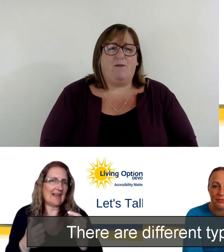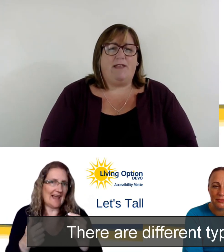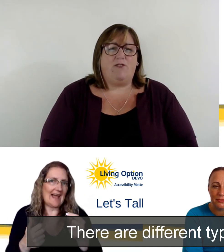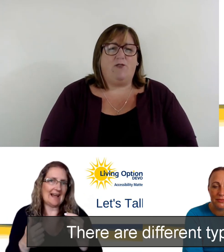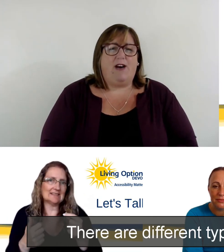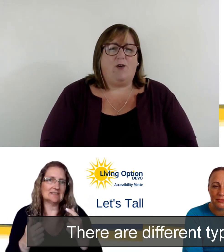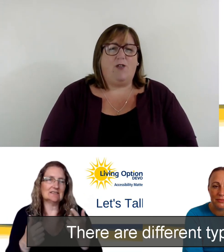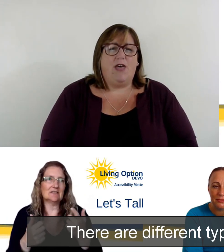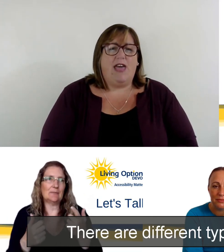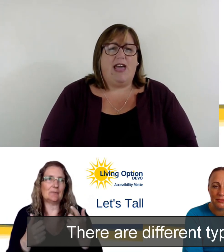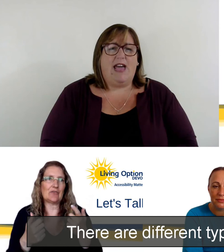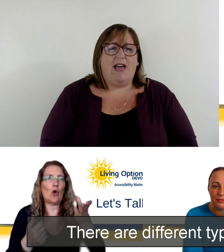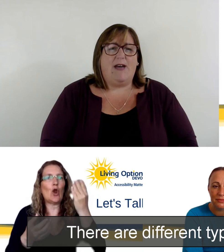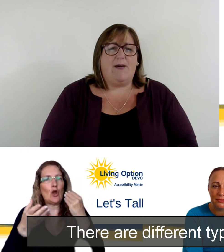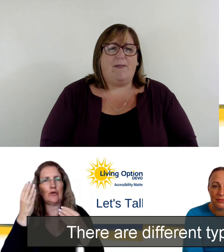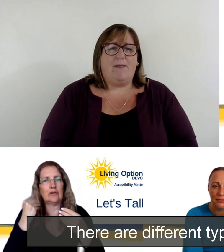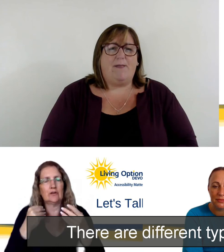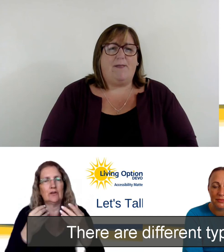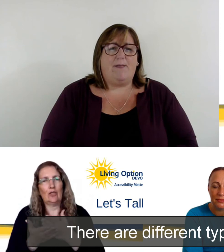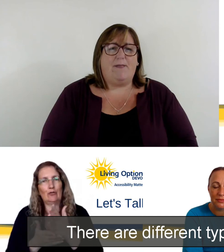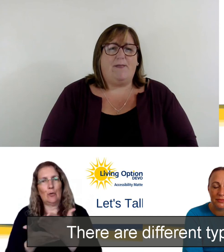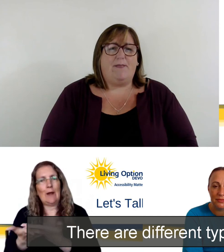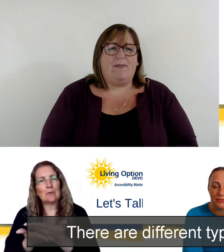different types of mental health,